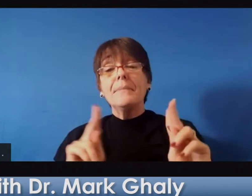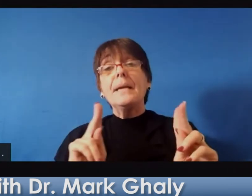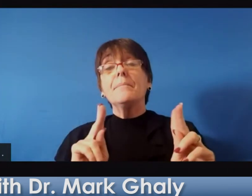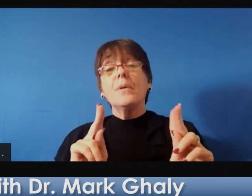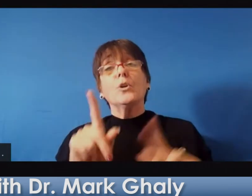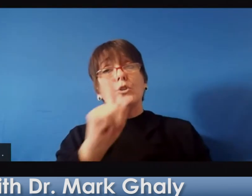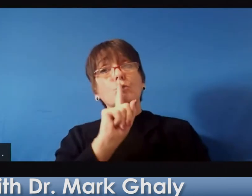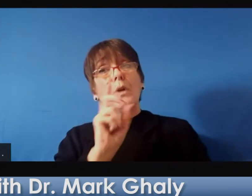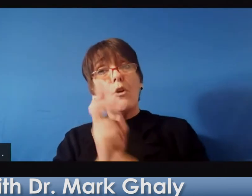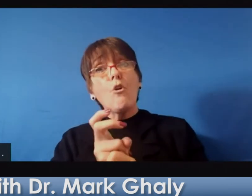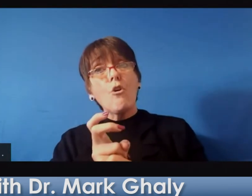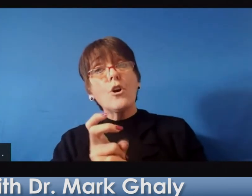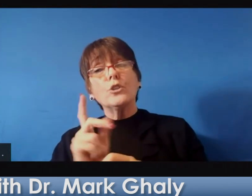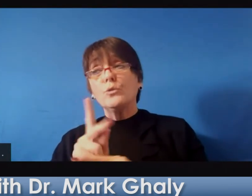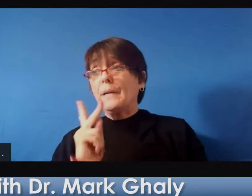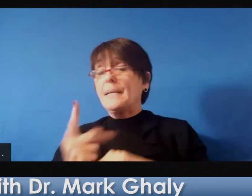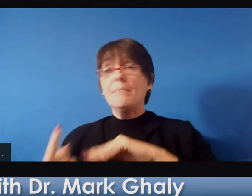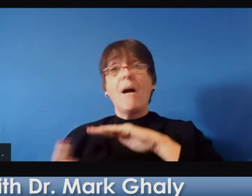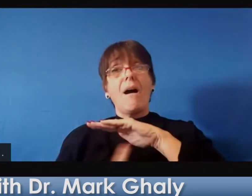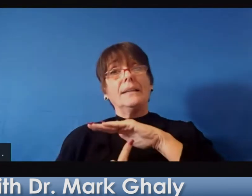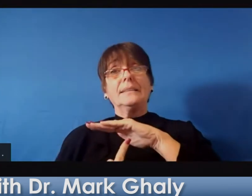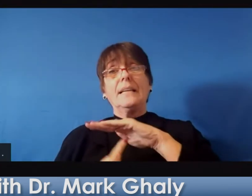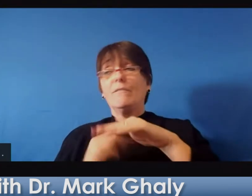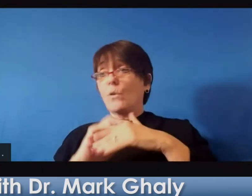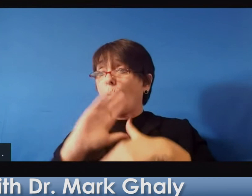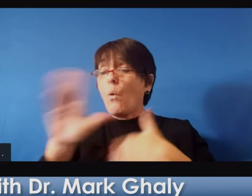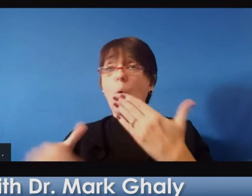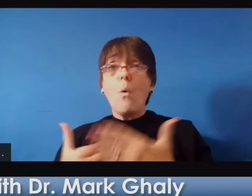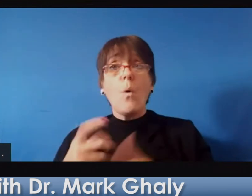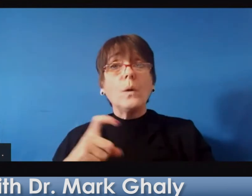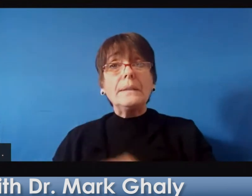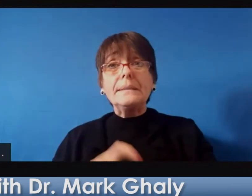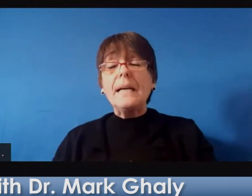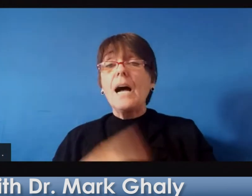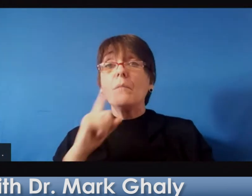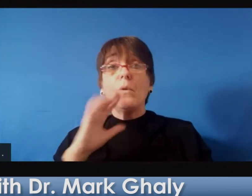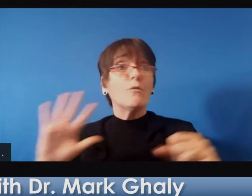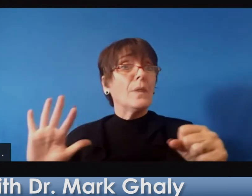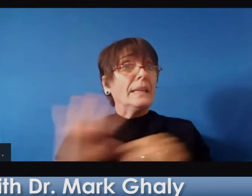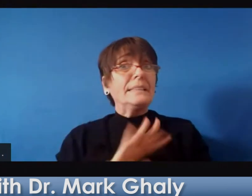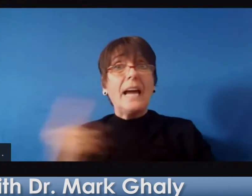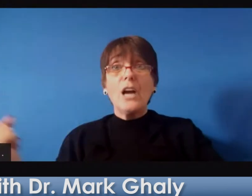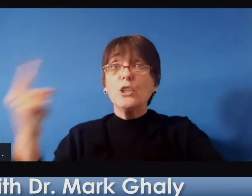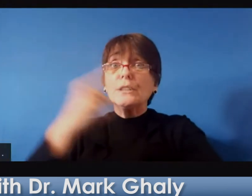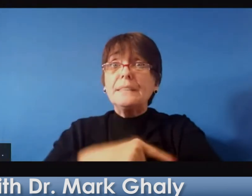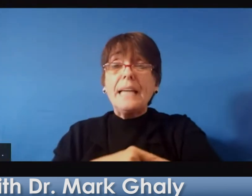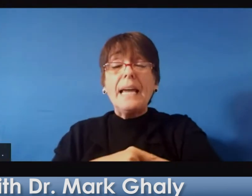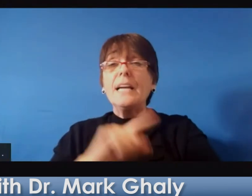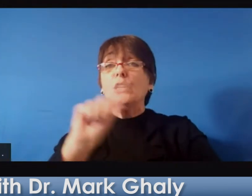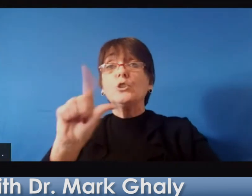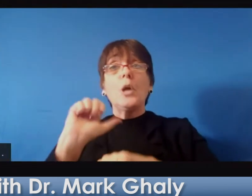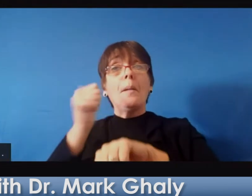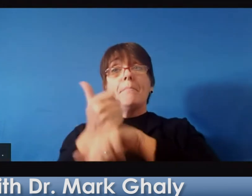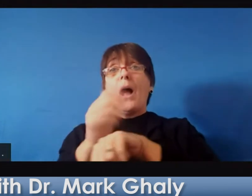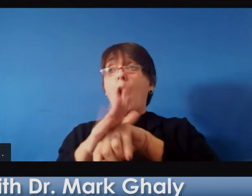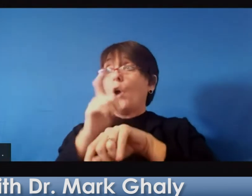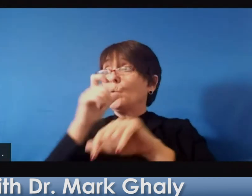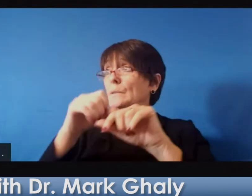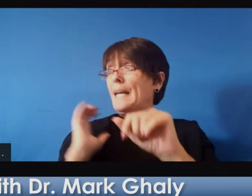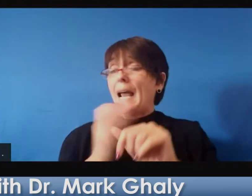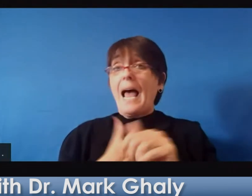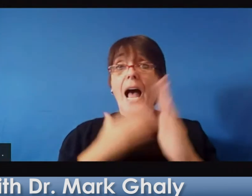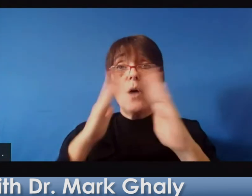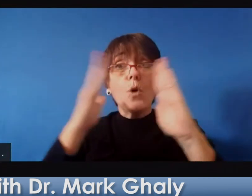really difficult to isolate for the entire period or for an entire day, just based on who's in the household,